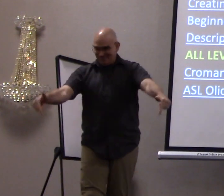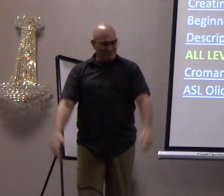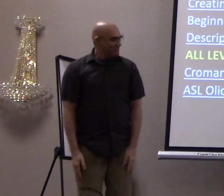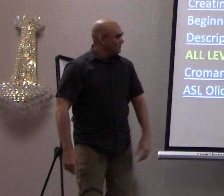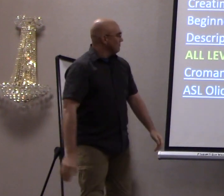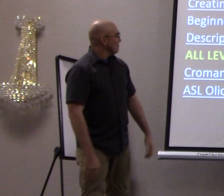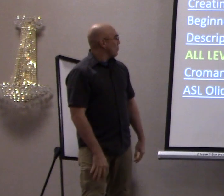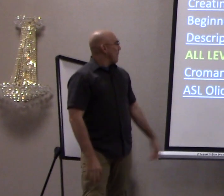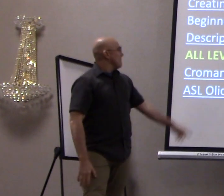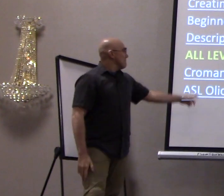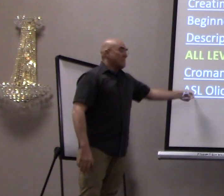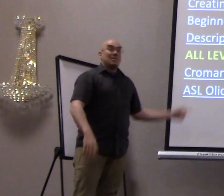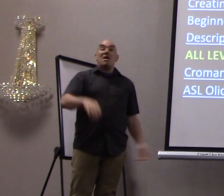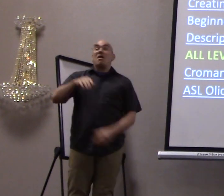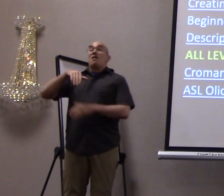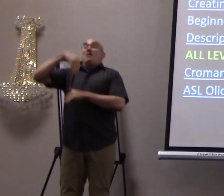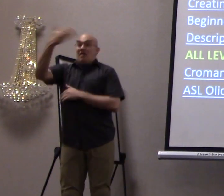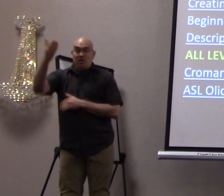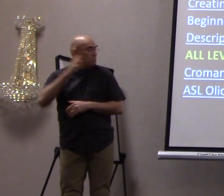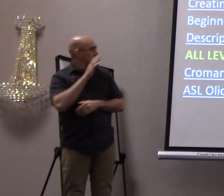Hope to see you there.